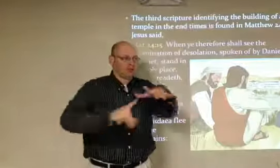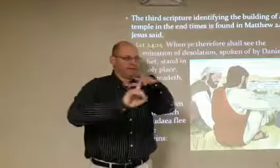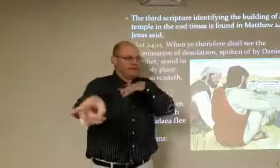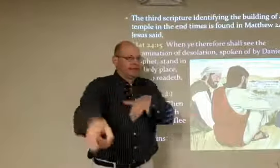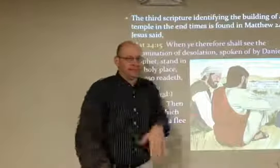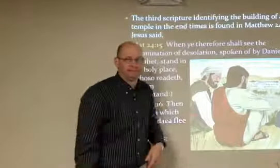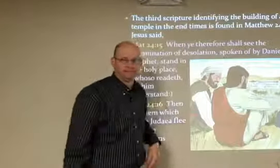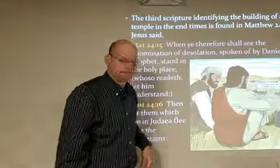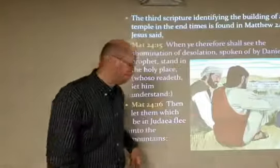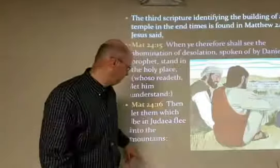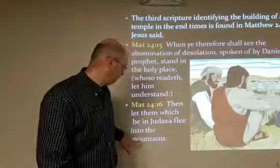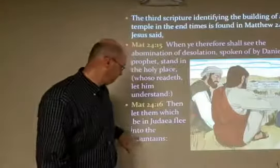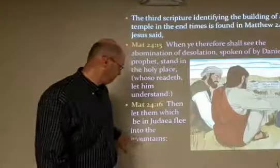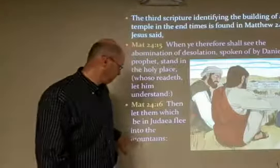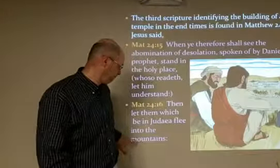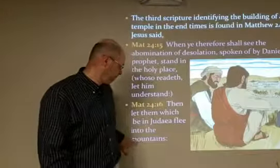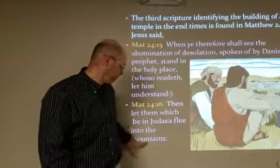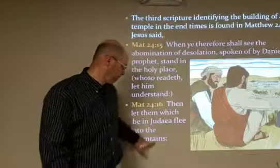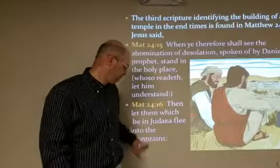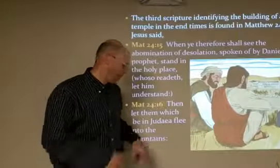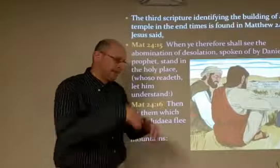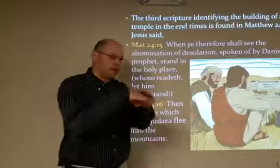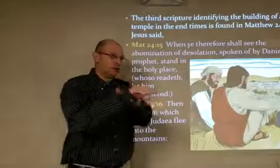they need to flee to the mountains.